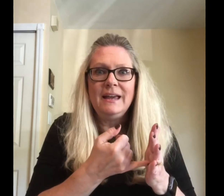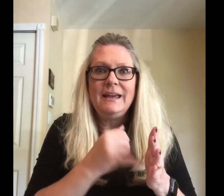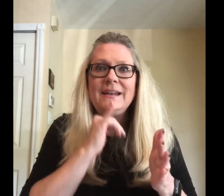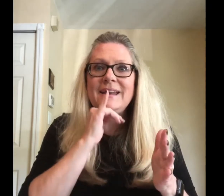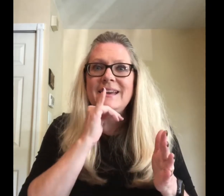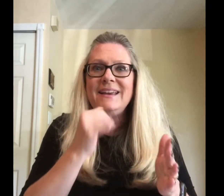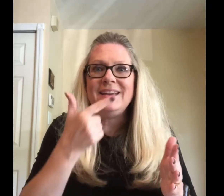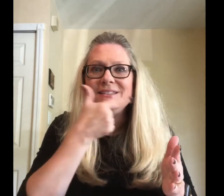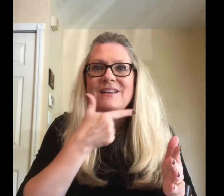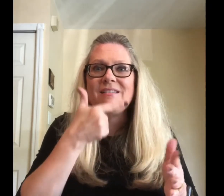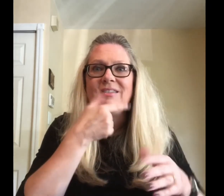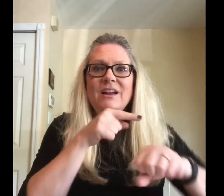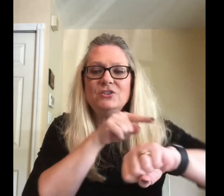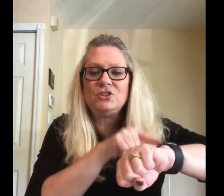It is lunchtime.